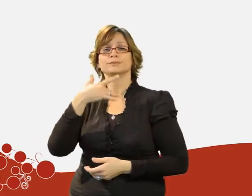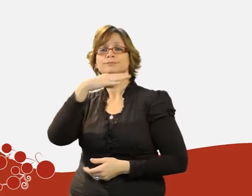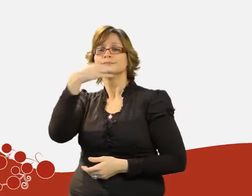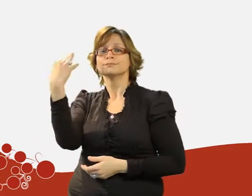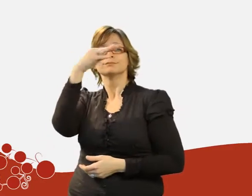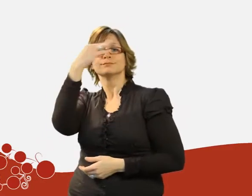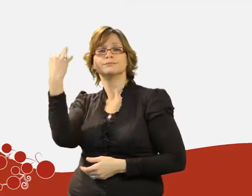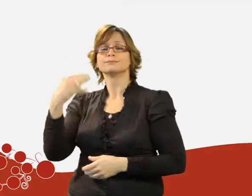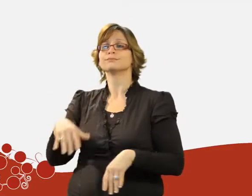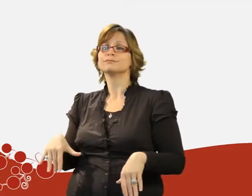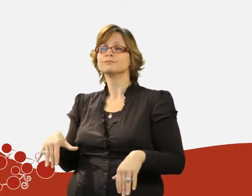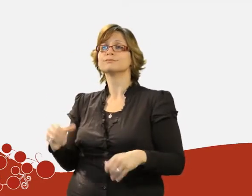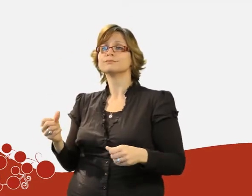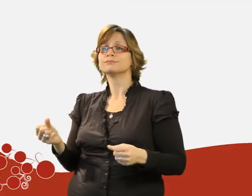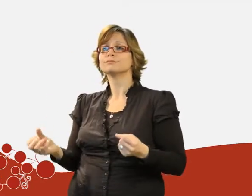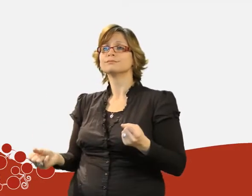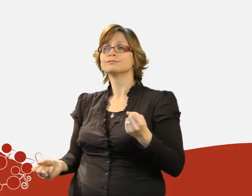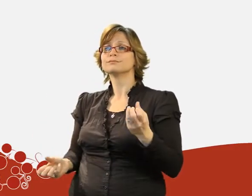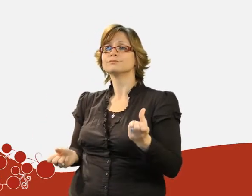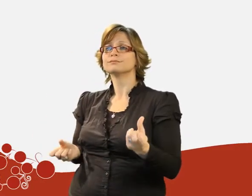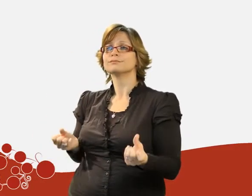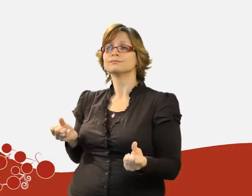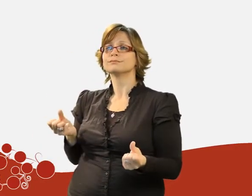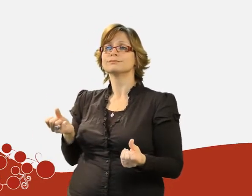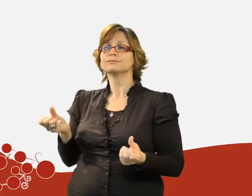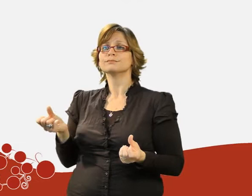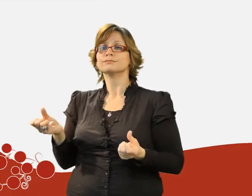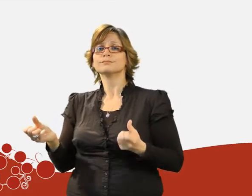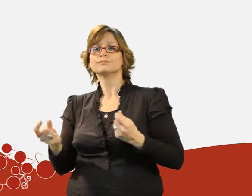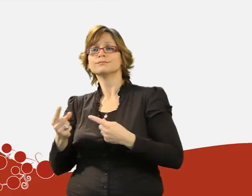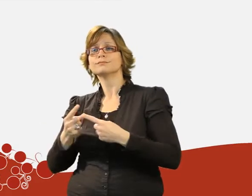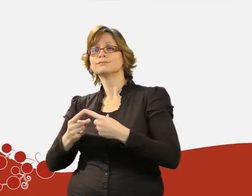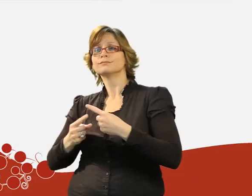Often, hearing individuals will sign with little or no facial expressions.